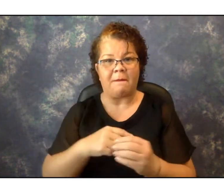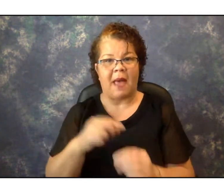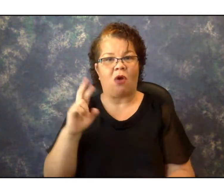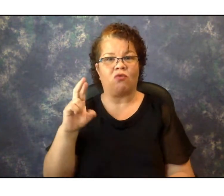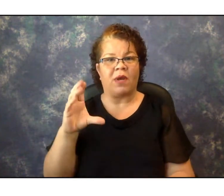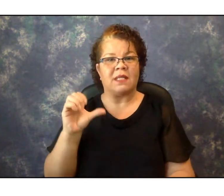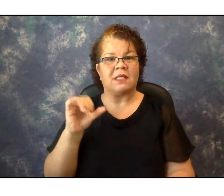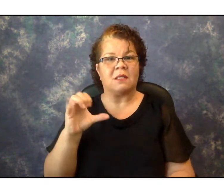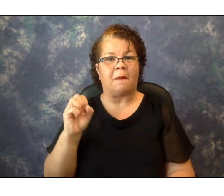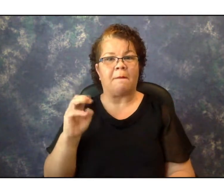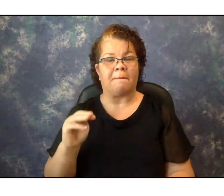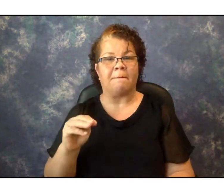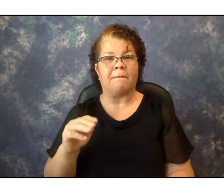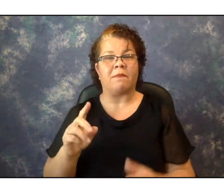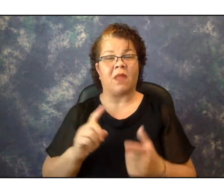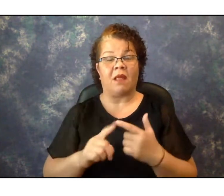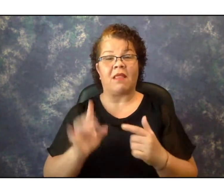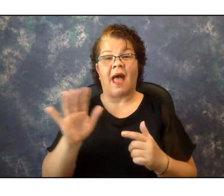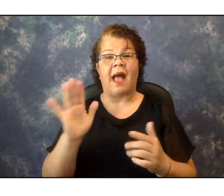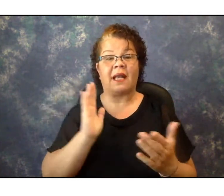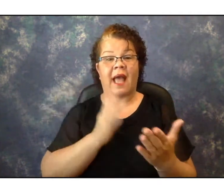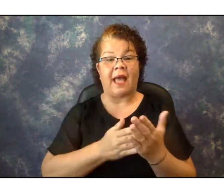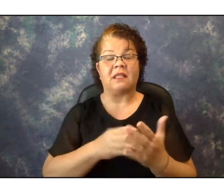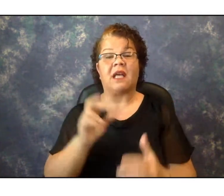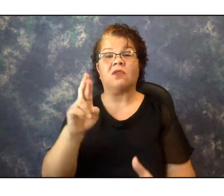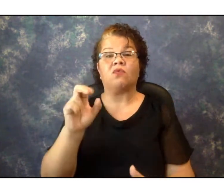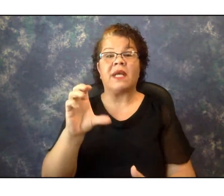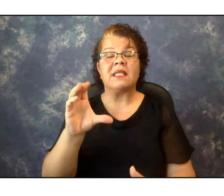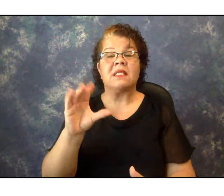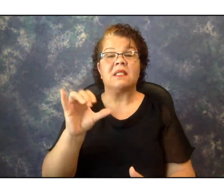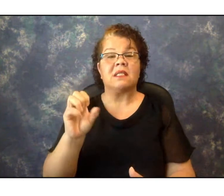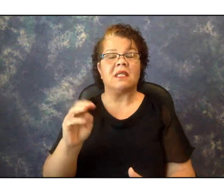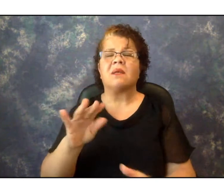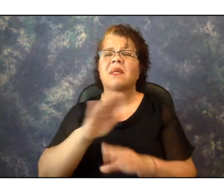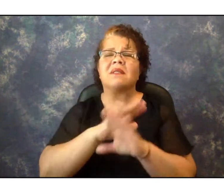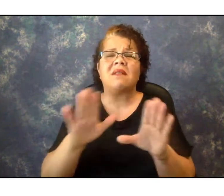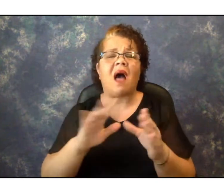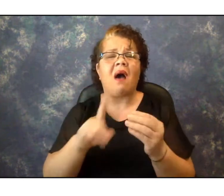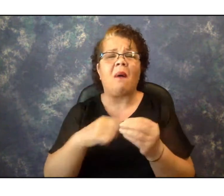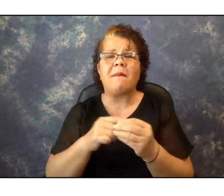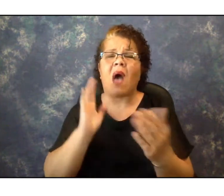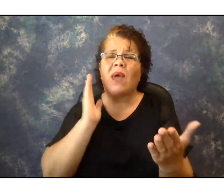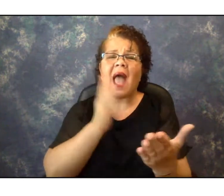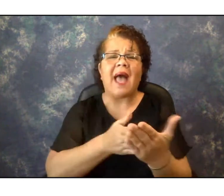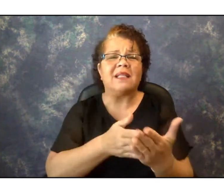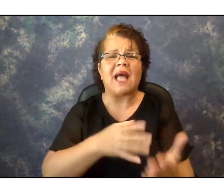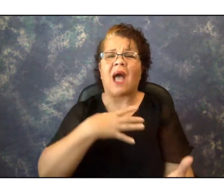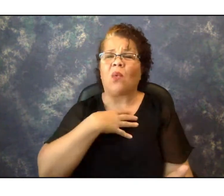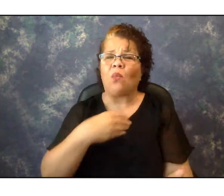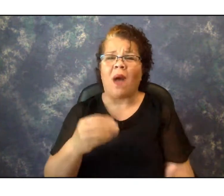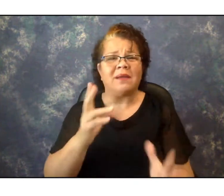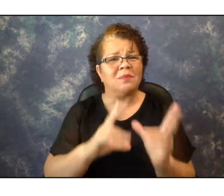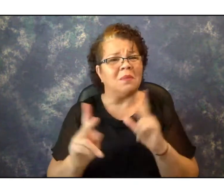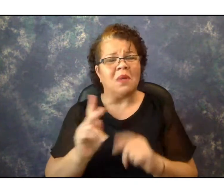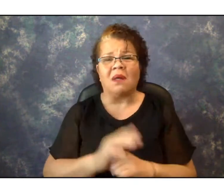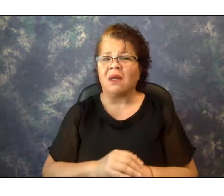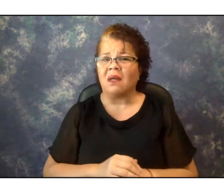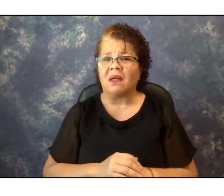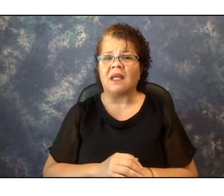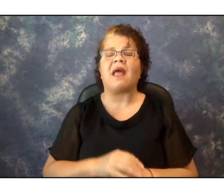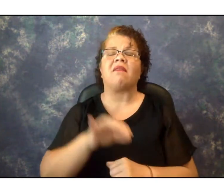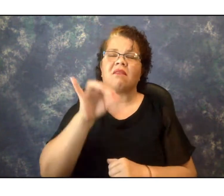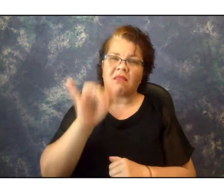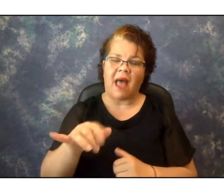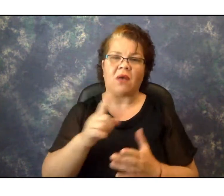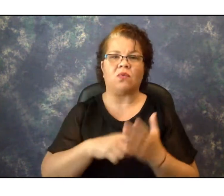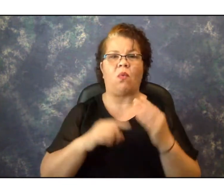anti-racist work is not anti-white work, right? It's not anti-white people. So I think that's the work that I'm doing in critical race